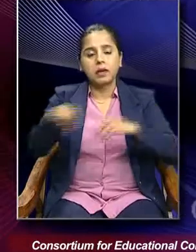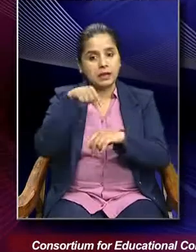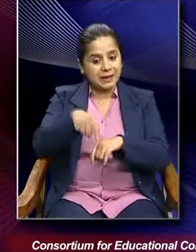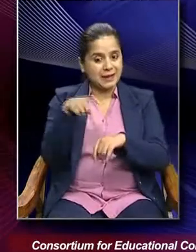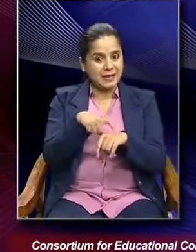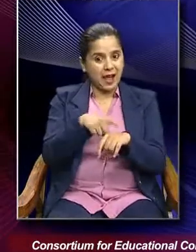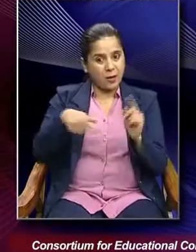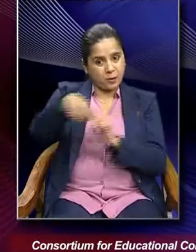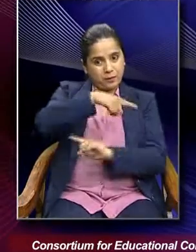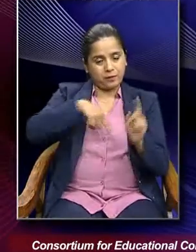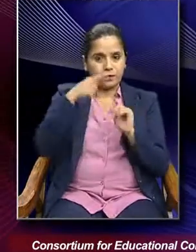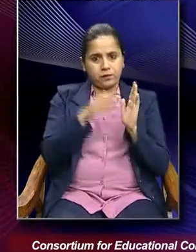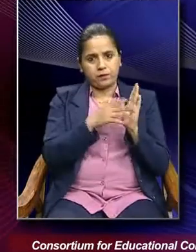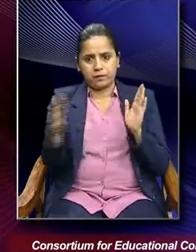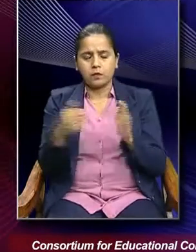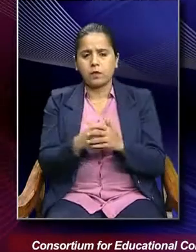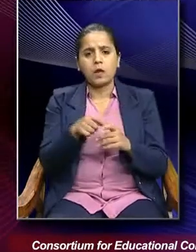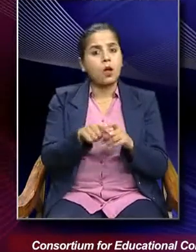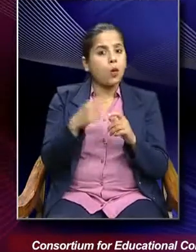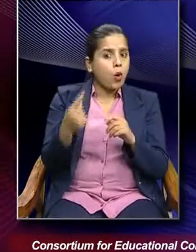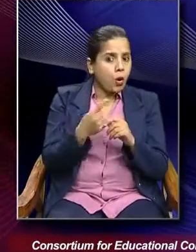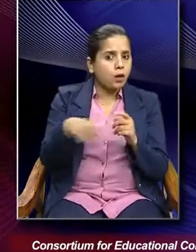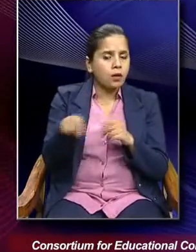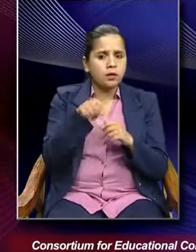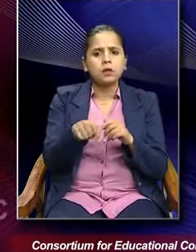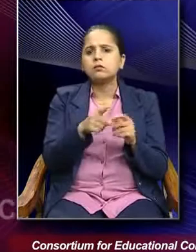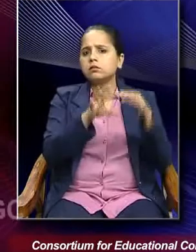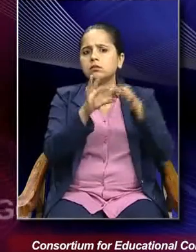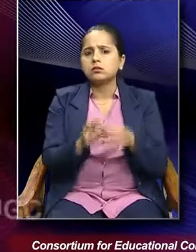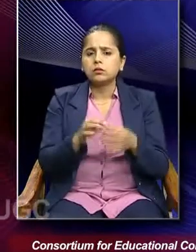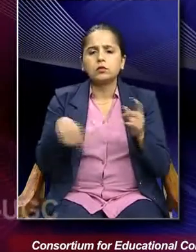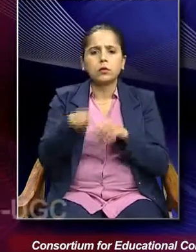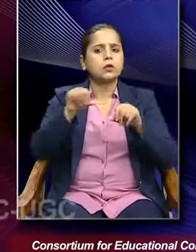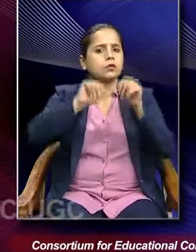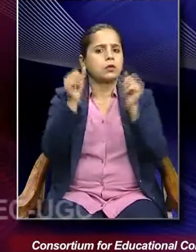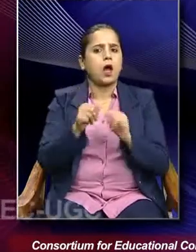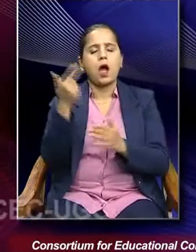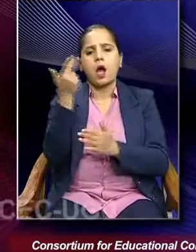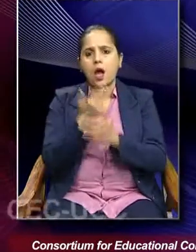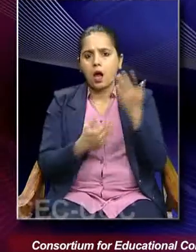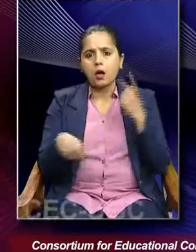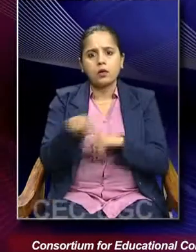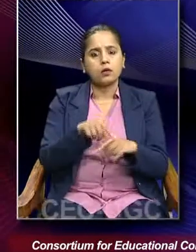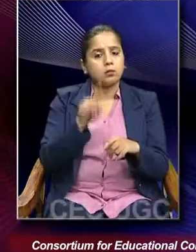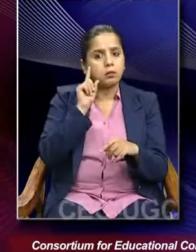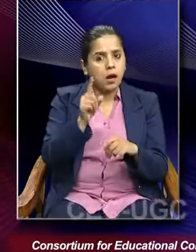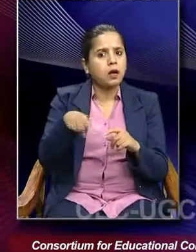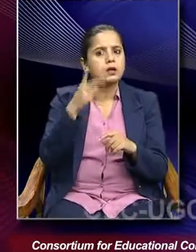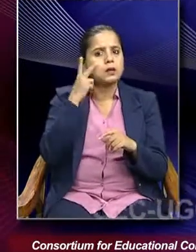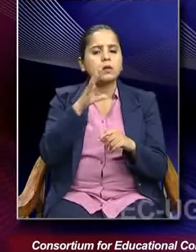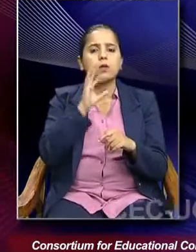civilization not only catered to sculptural art forms but also